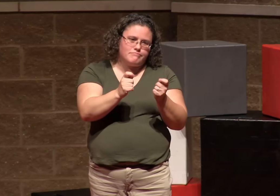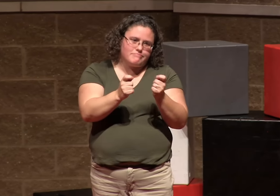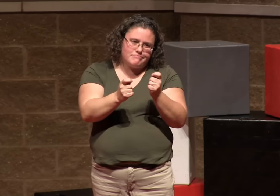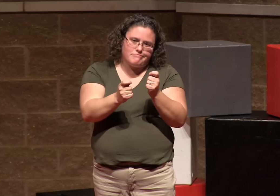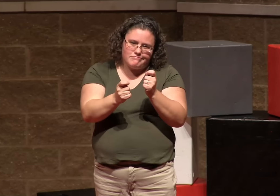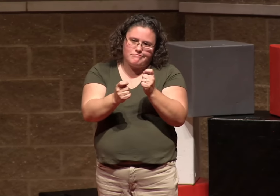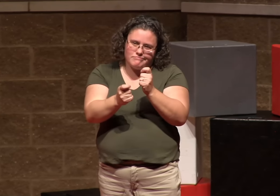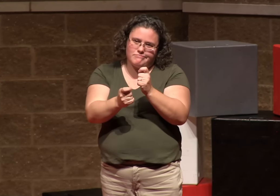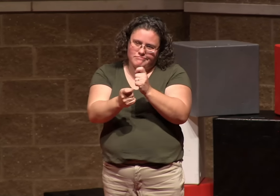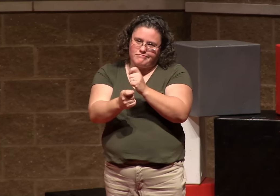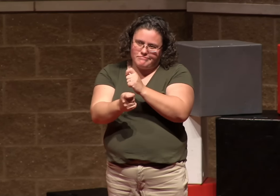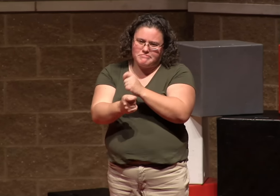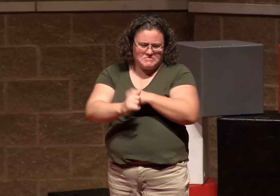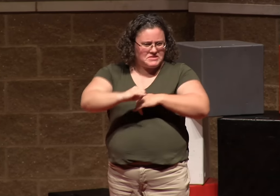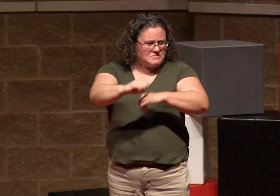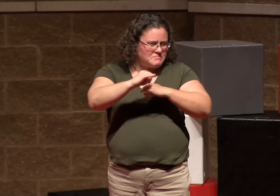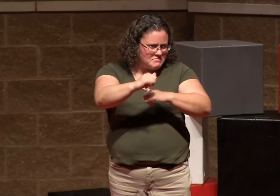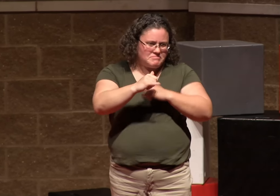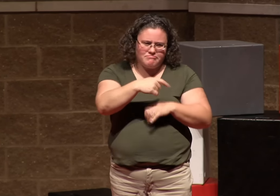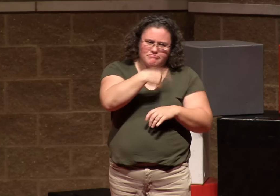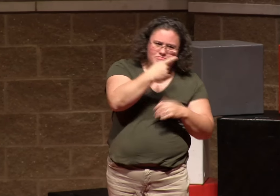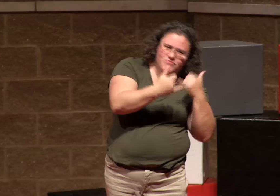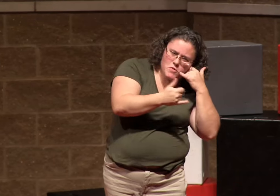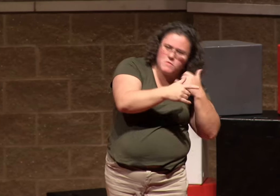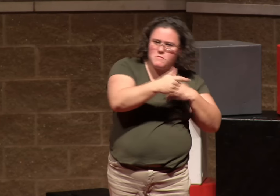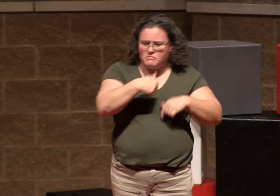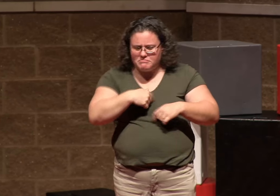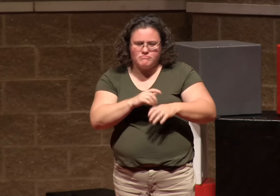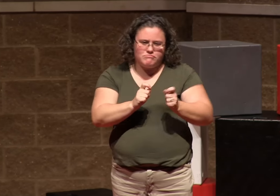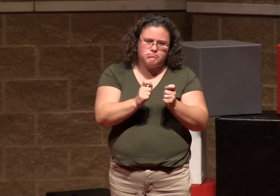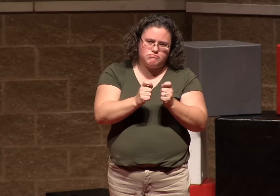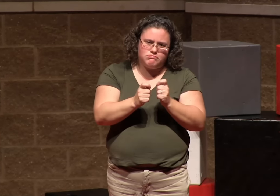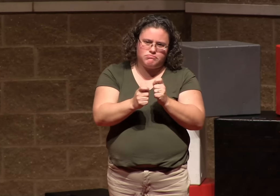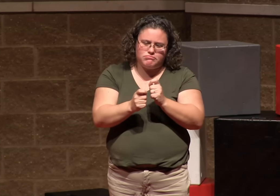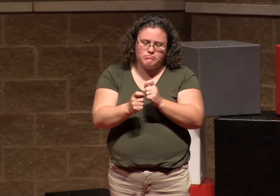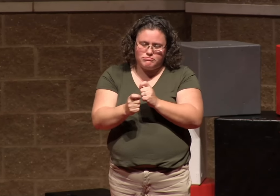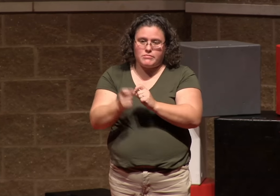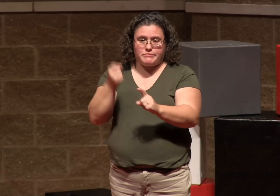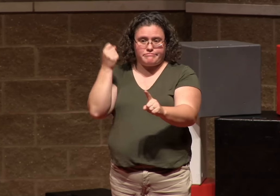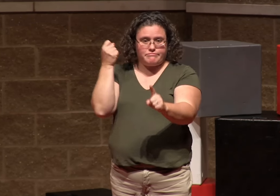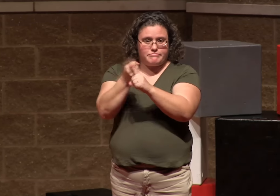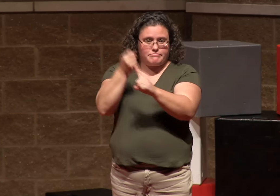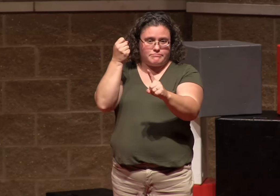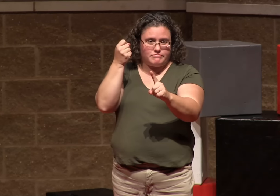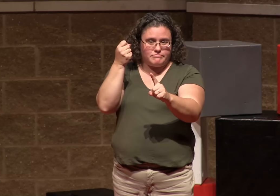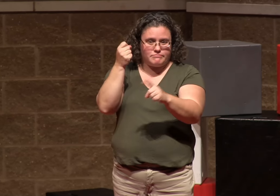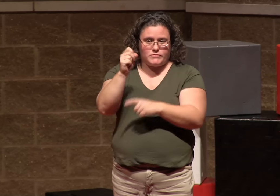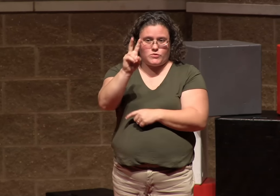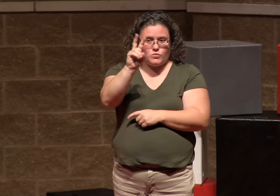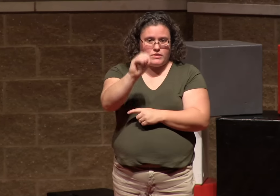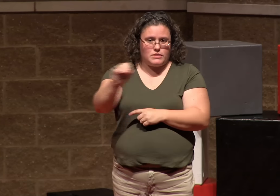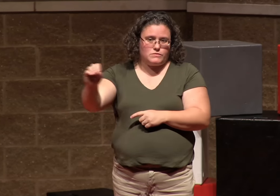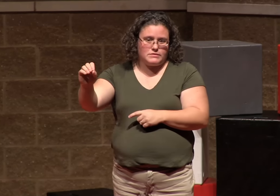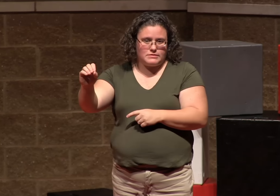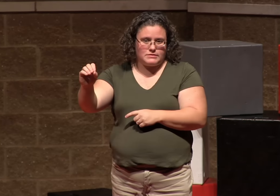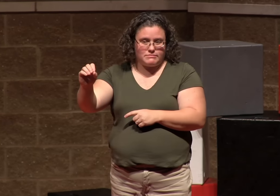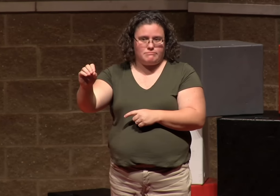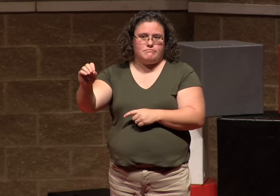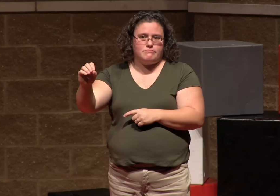And then, of course, things started to change. had the hearing phone that changed. And all of a sudden, in the